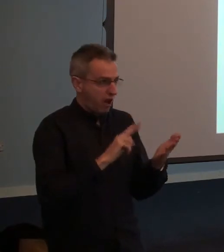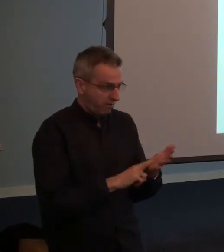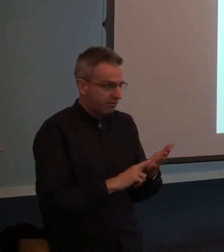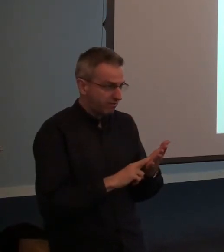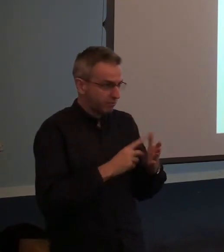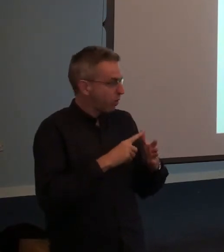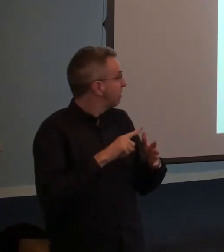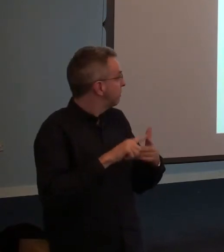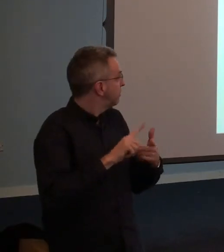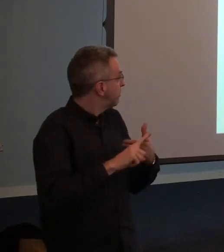Alison Bryan.